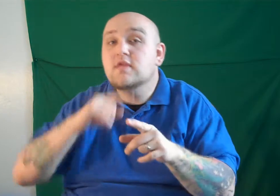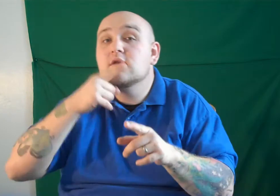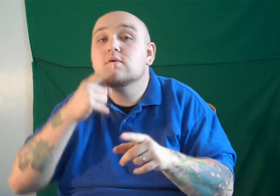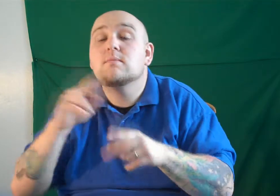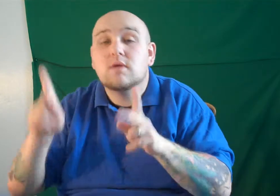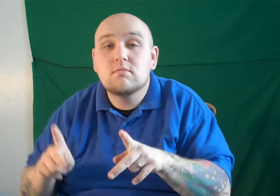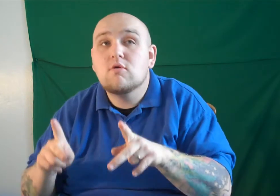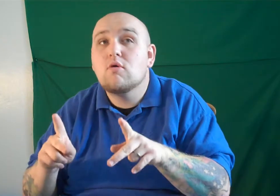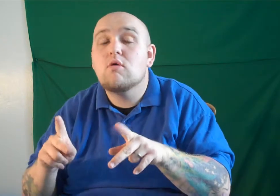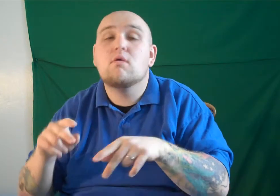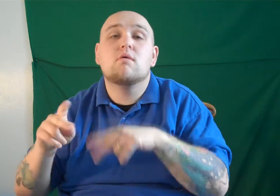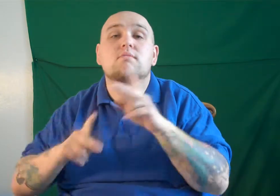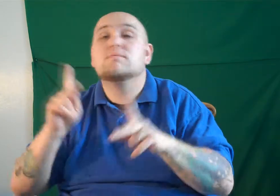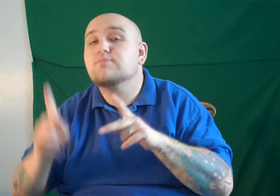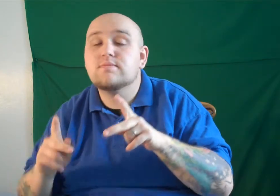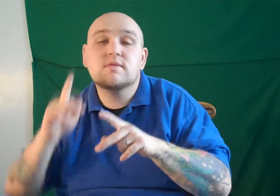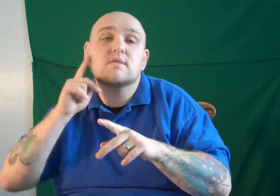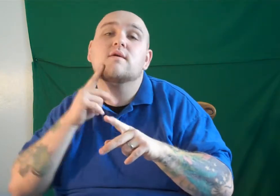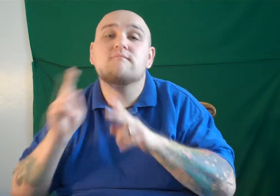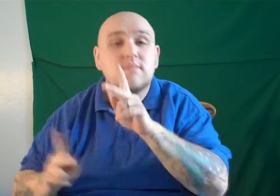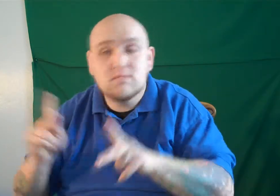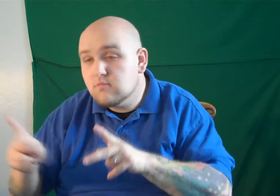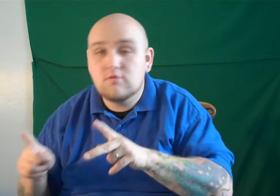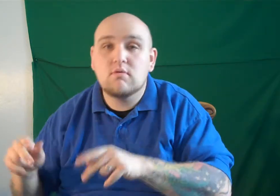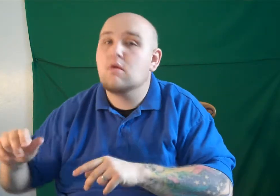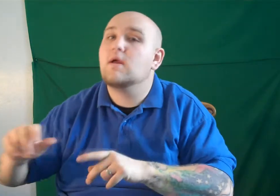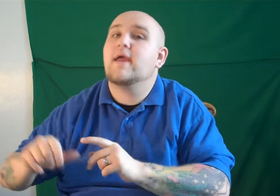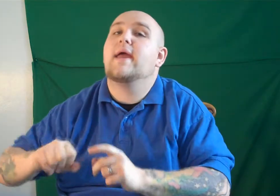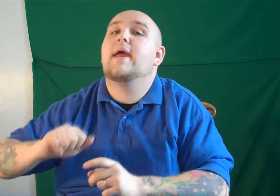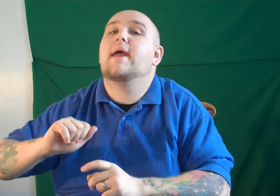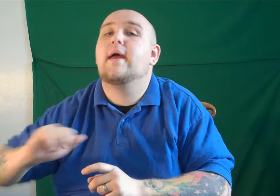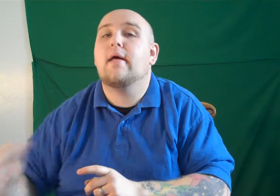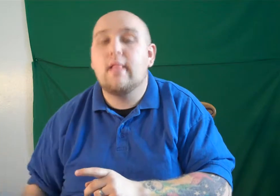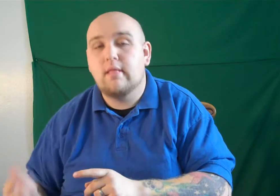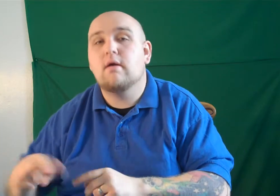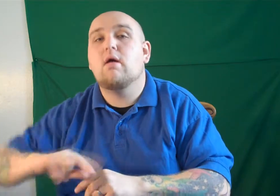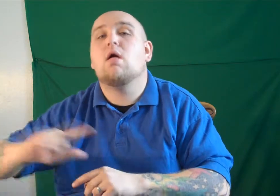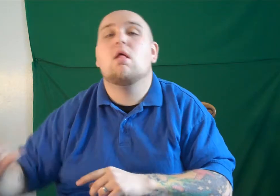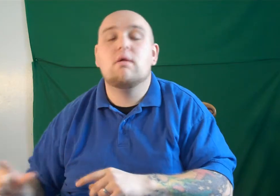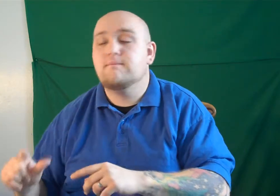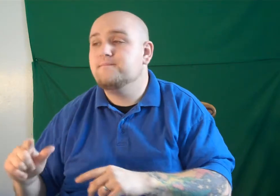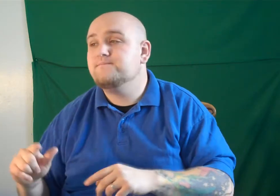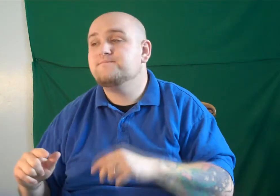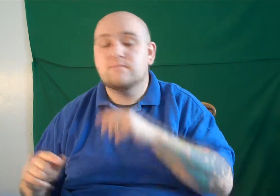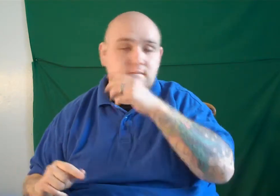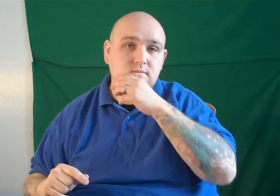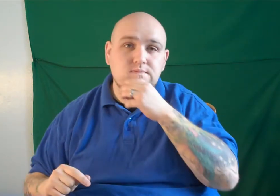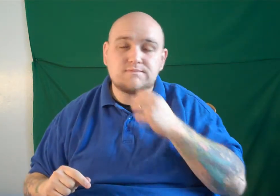people. Okay? You need to also have knowledge related to requirements and expectations of the consumers. And again, the